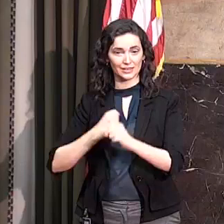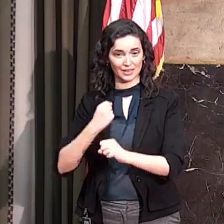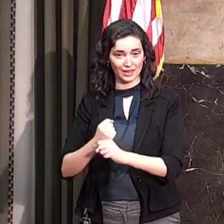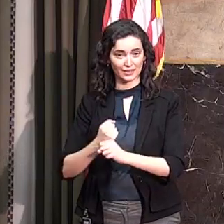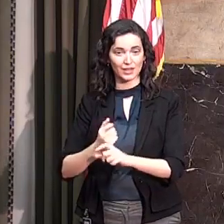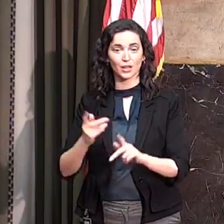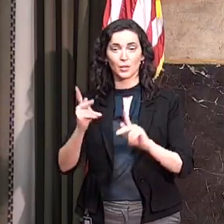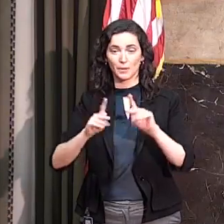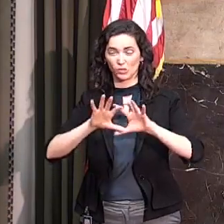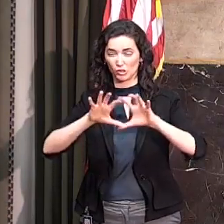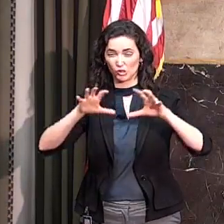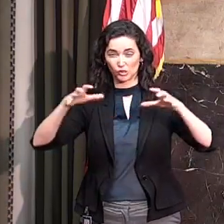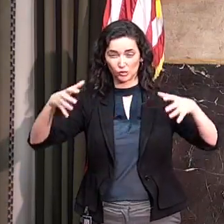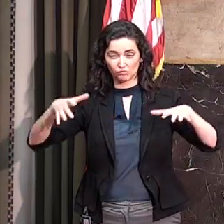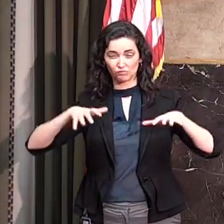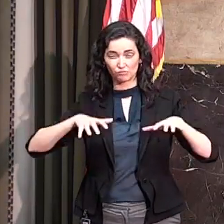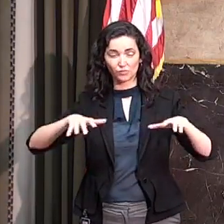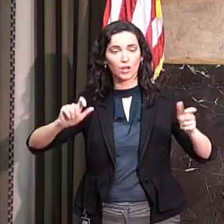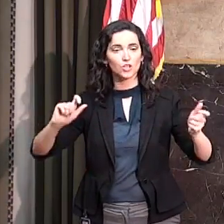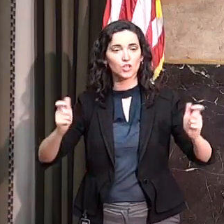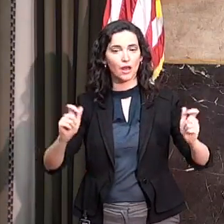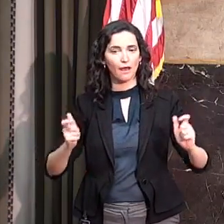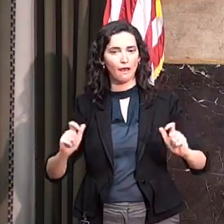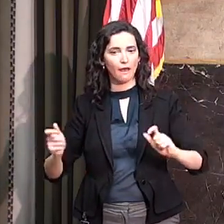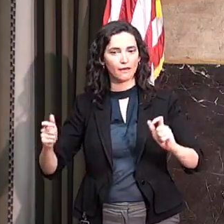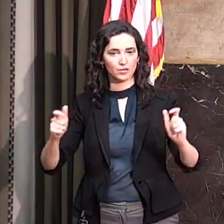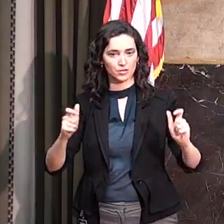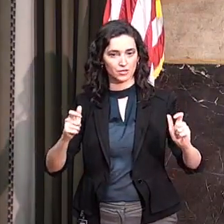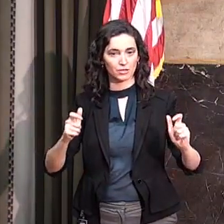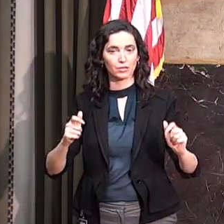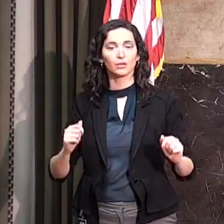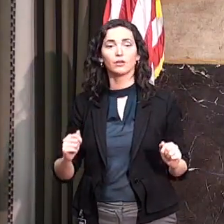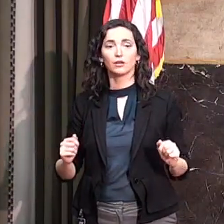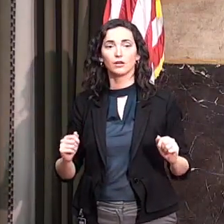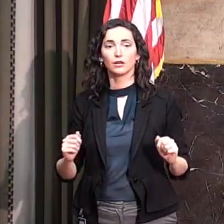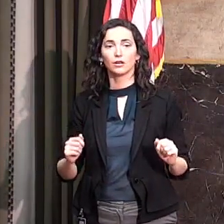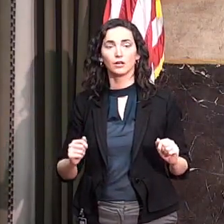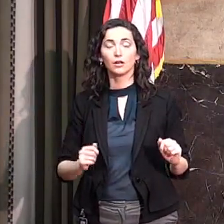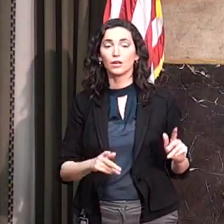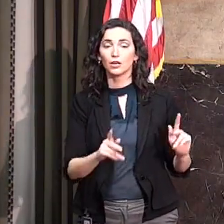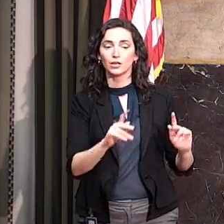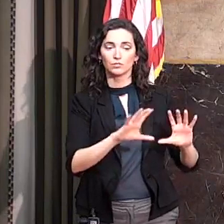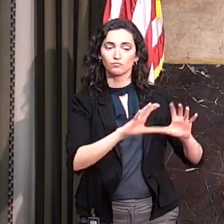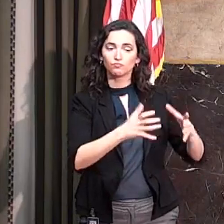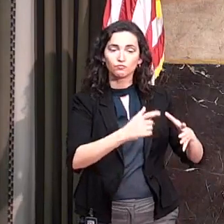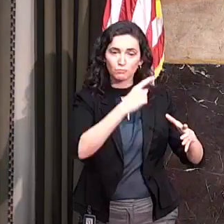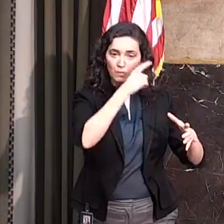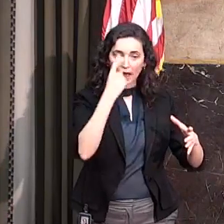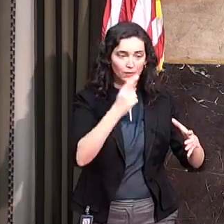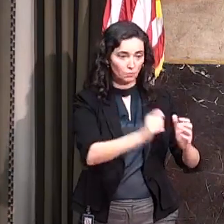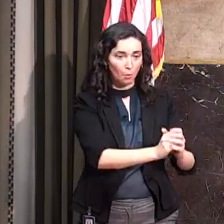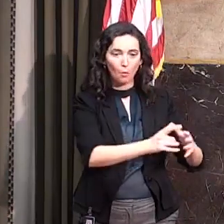changes and actually the percentage of the population increases in terms of the African-American